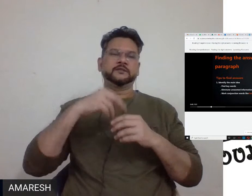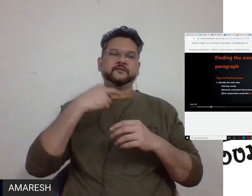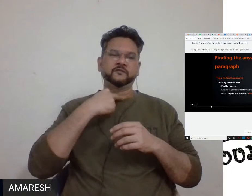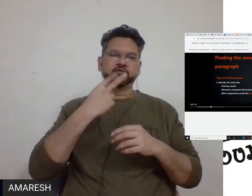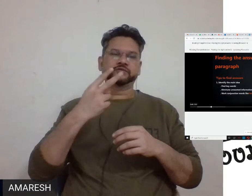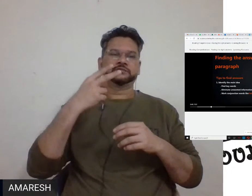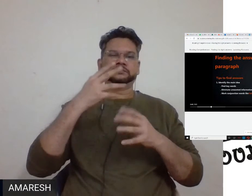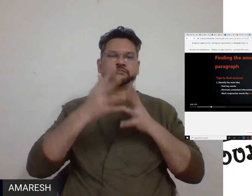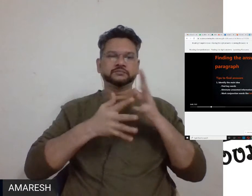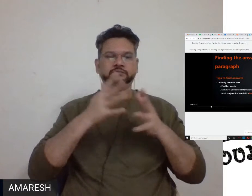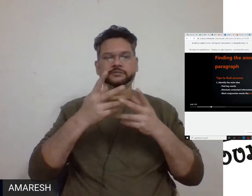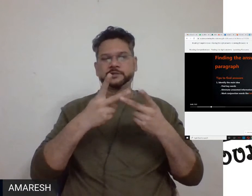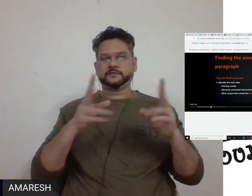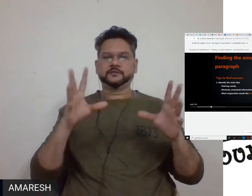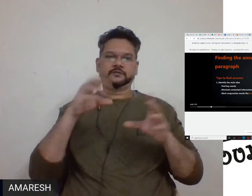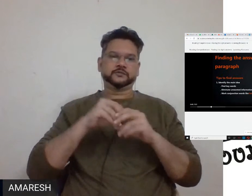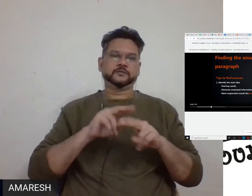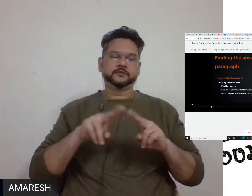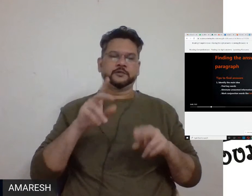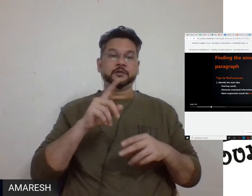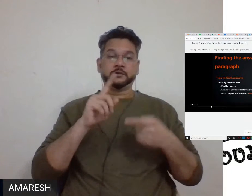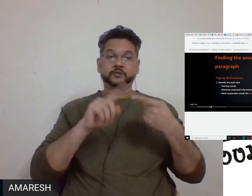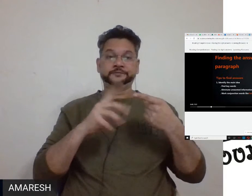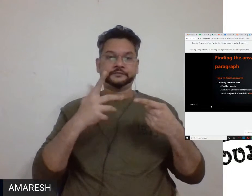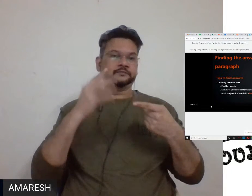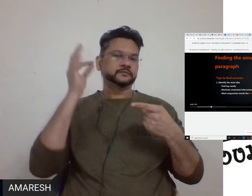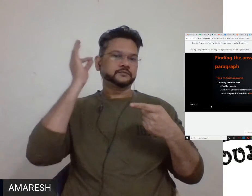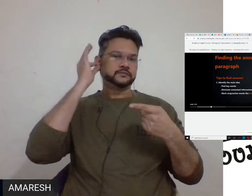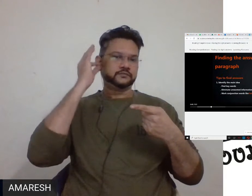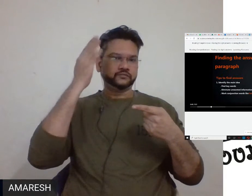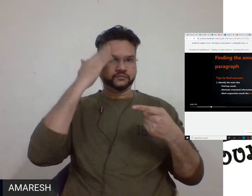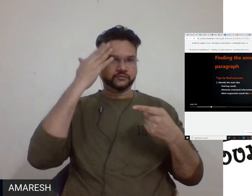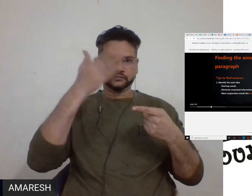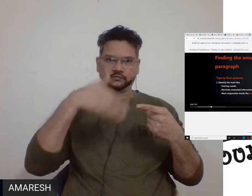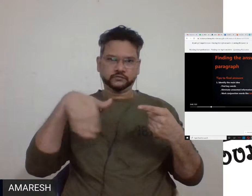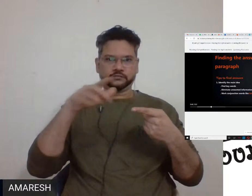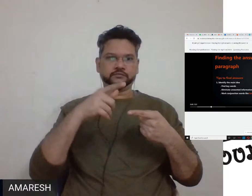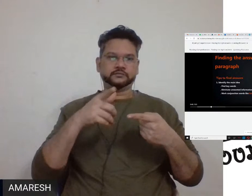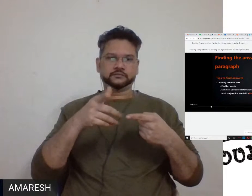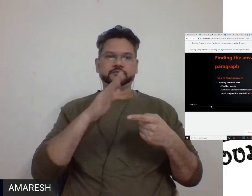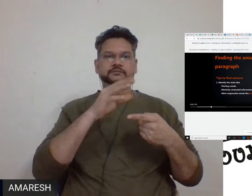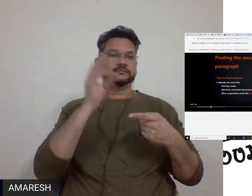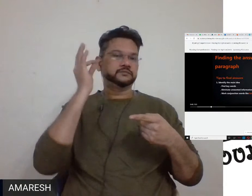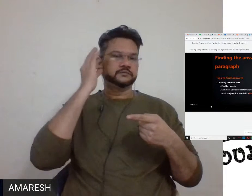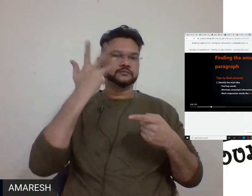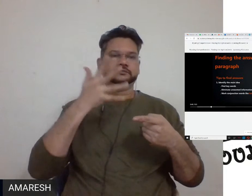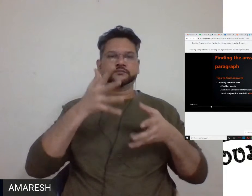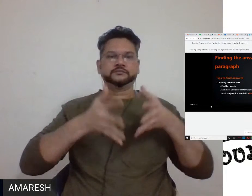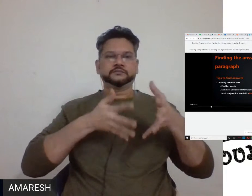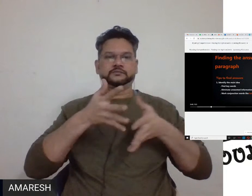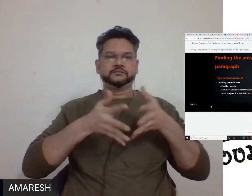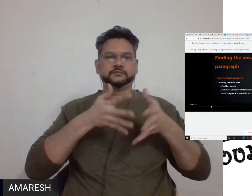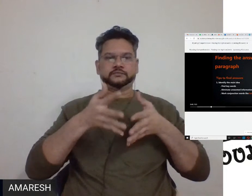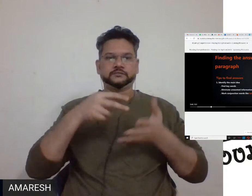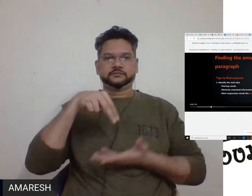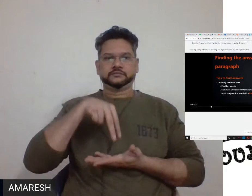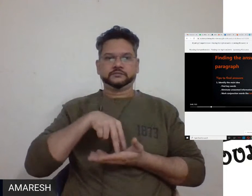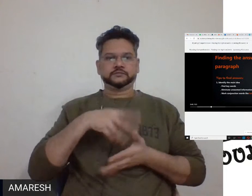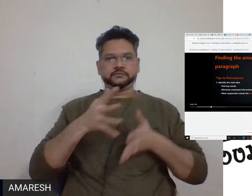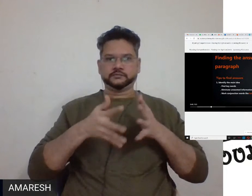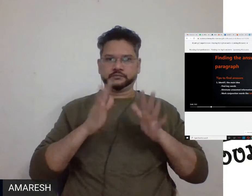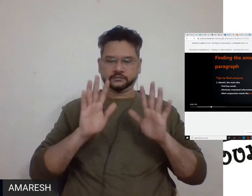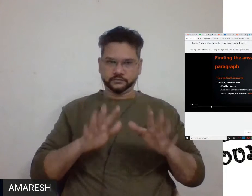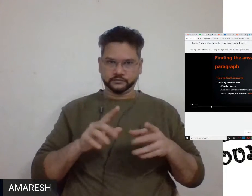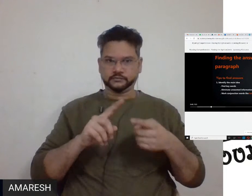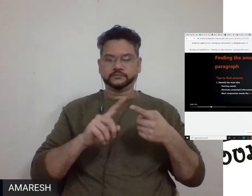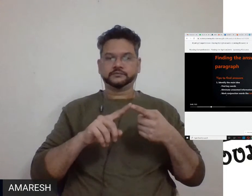one, Rahul, whom you all know, he is the person who's signing in these videos. That is the first thing. And the second thing is you